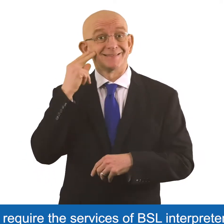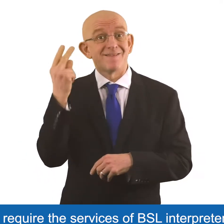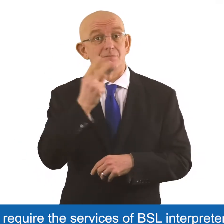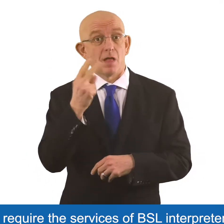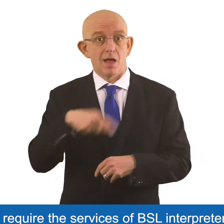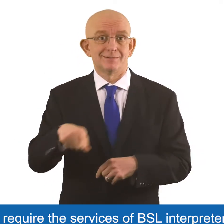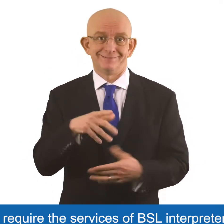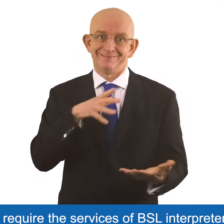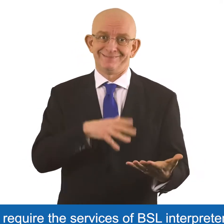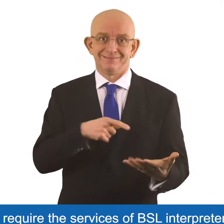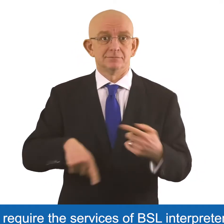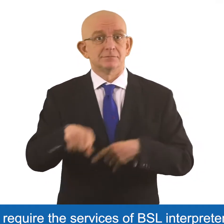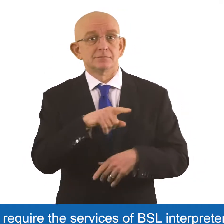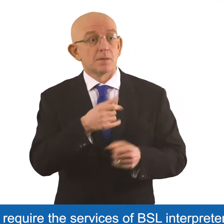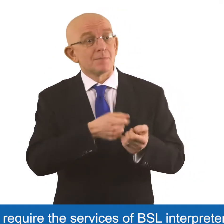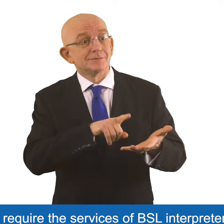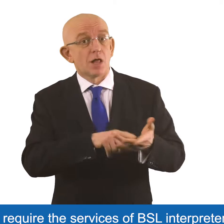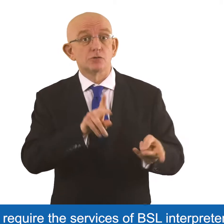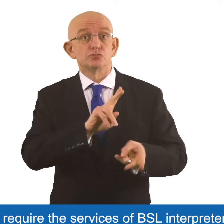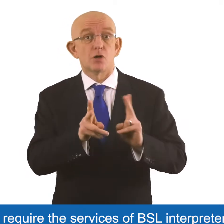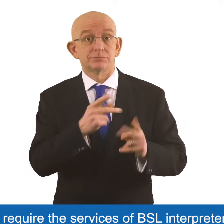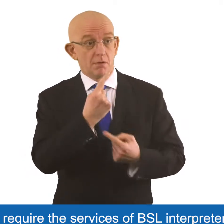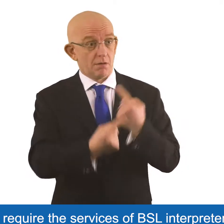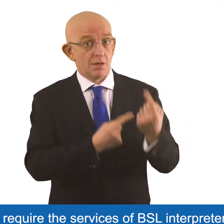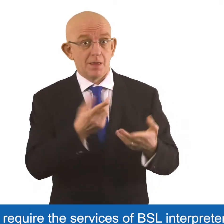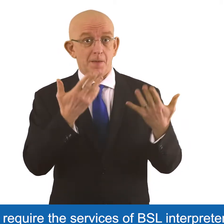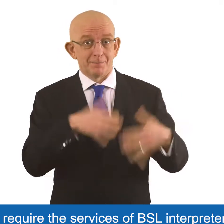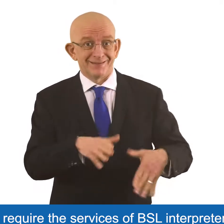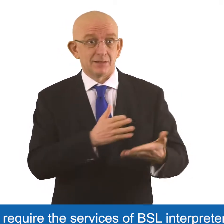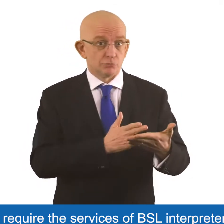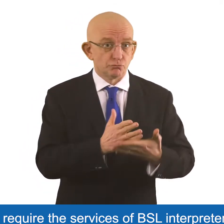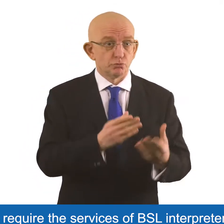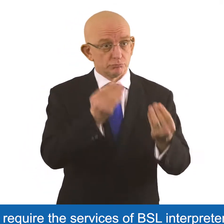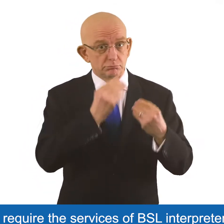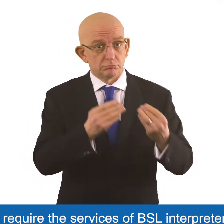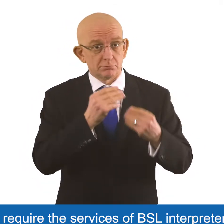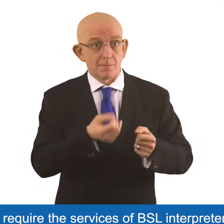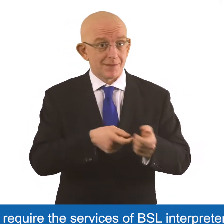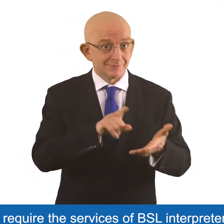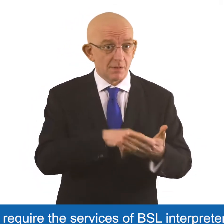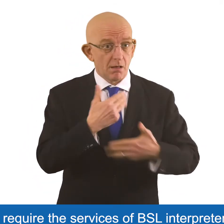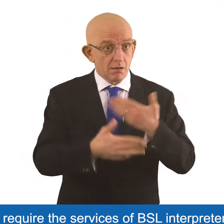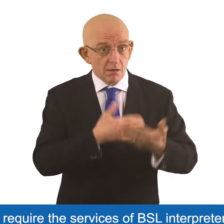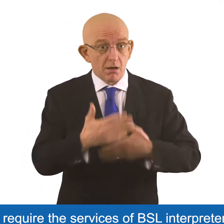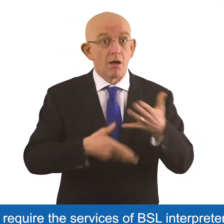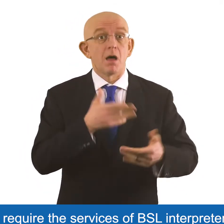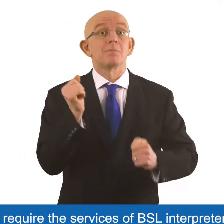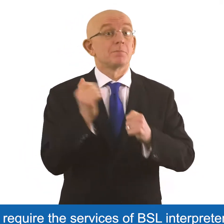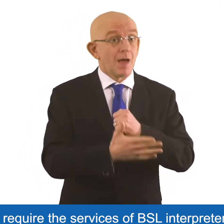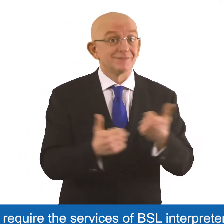Deaf-blind people require the services of BSL interpreters who have been trained in the forms of British Sign Language used by deaf-blind people .